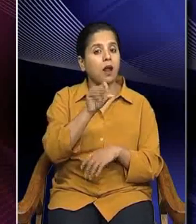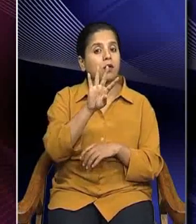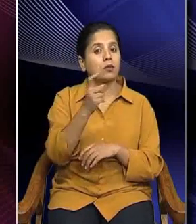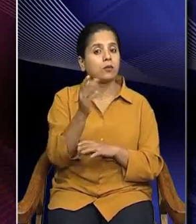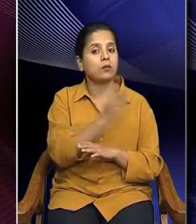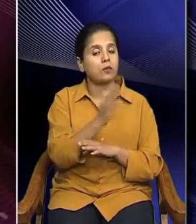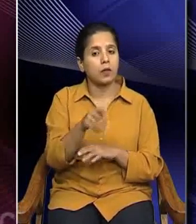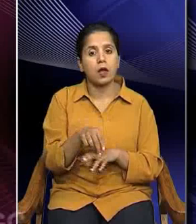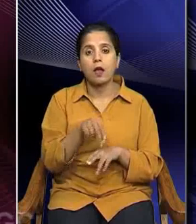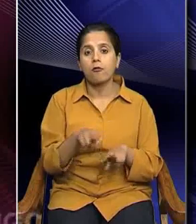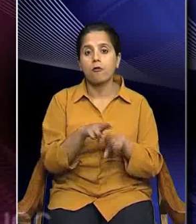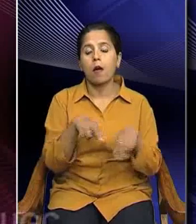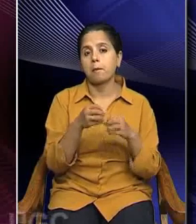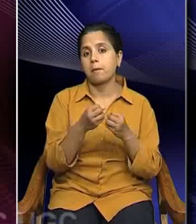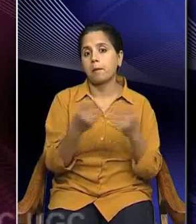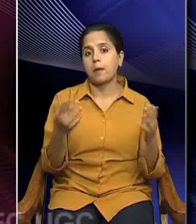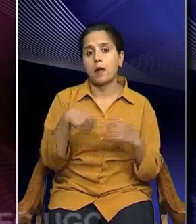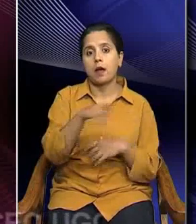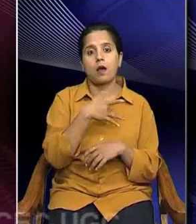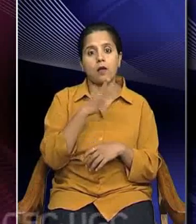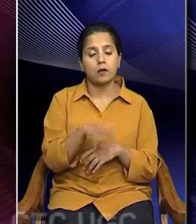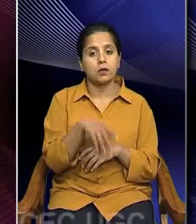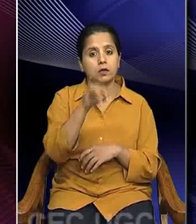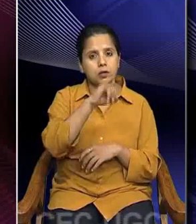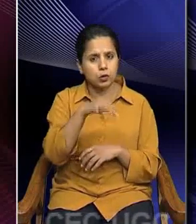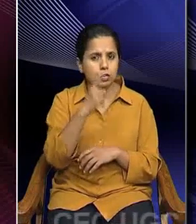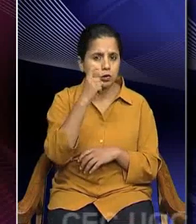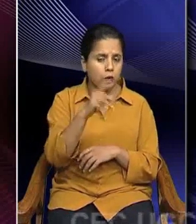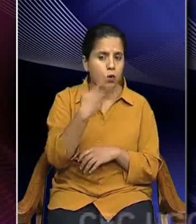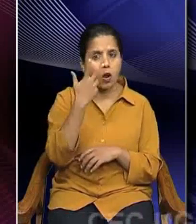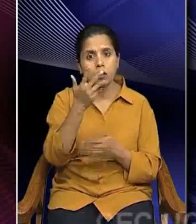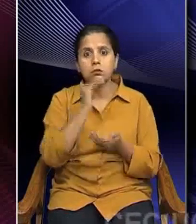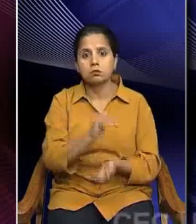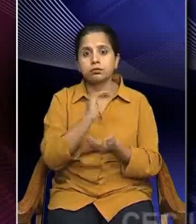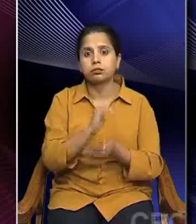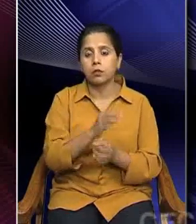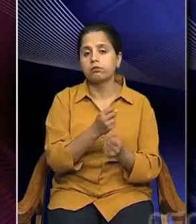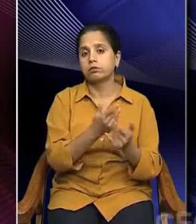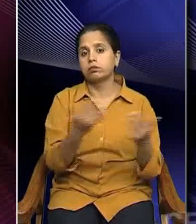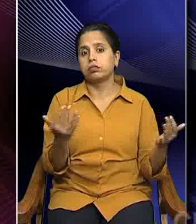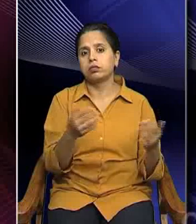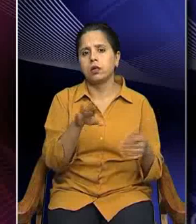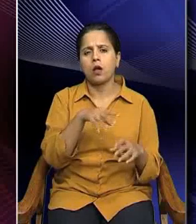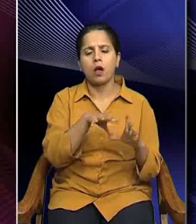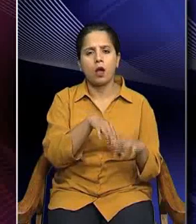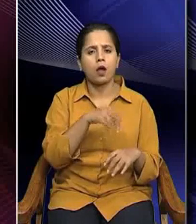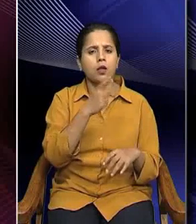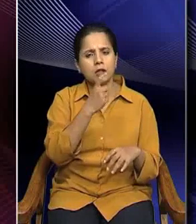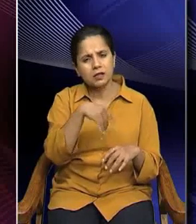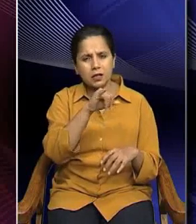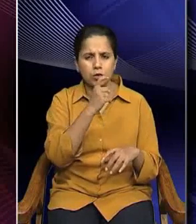families in India used to have about 6, 7 or 8 children, out of which hardly 2 or 3 were able to